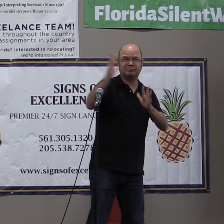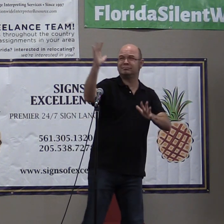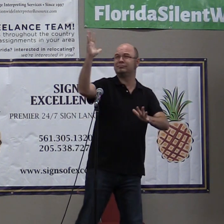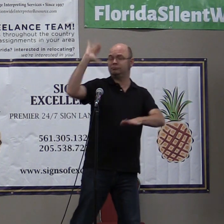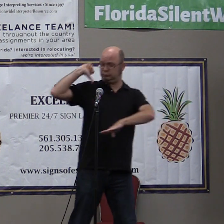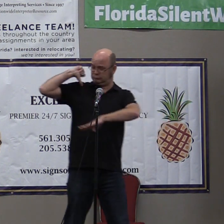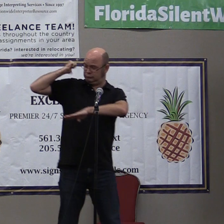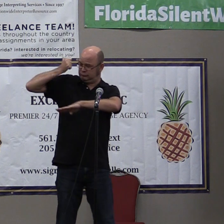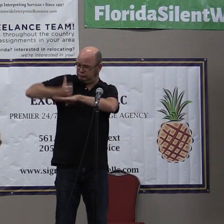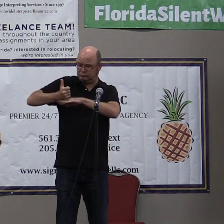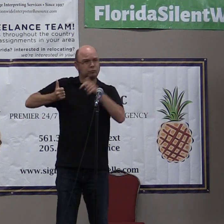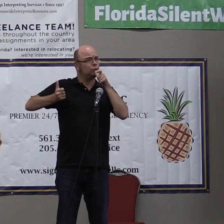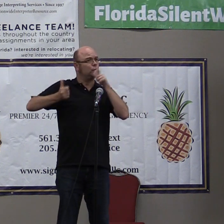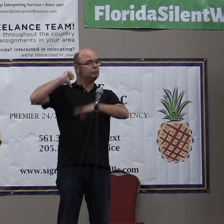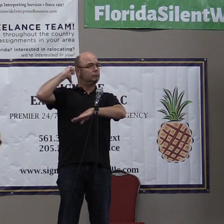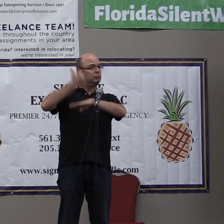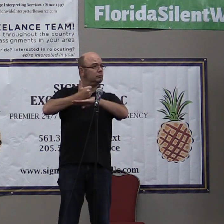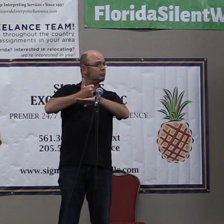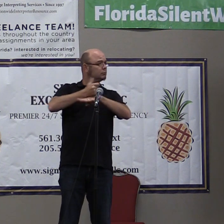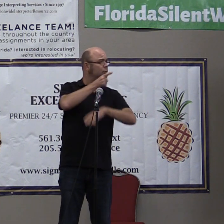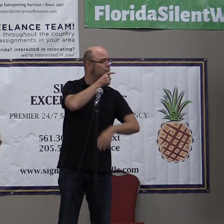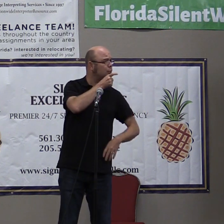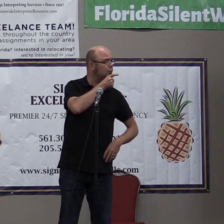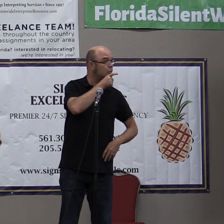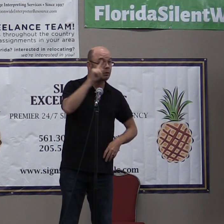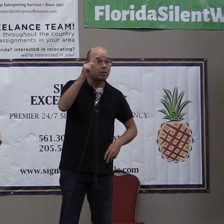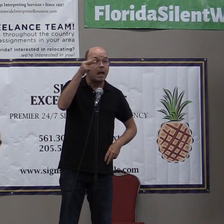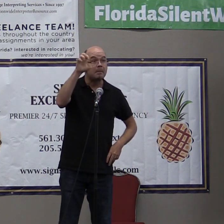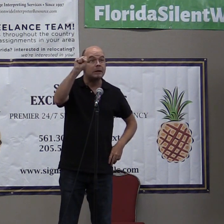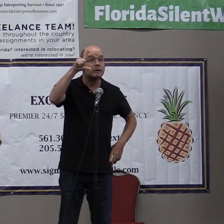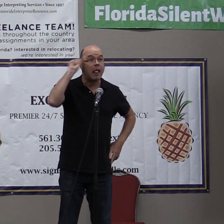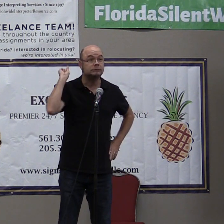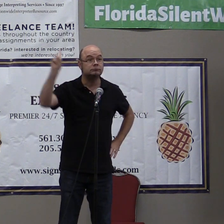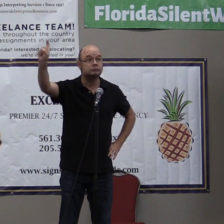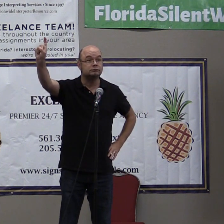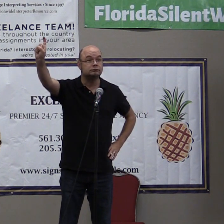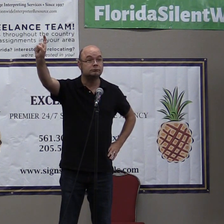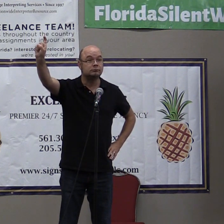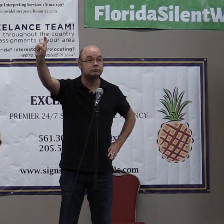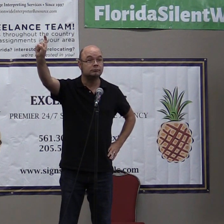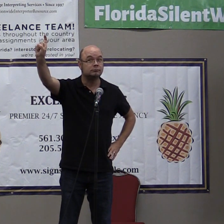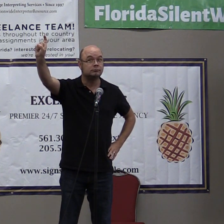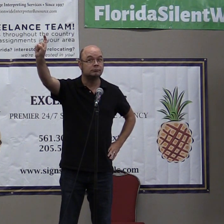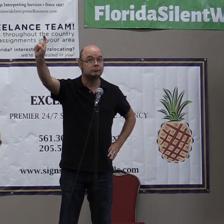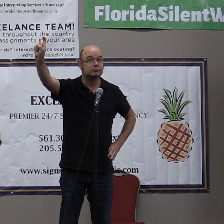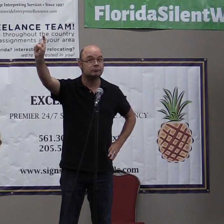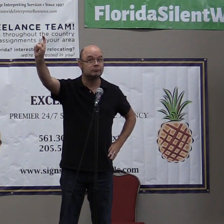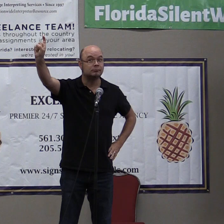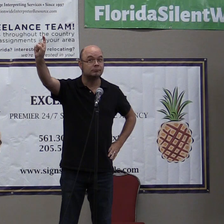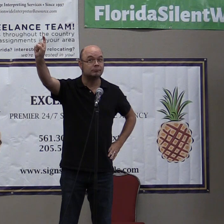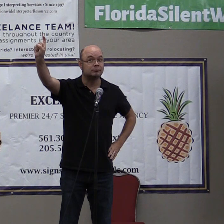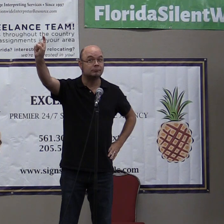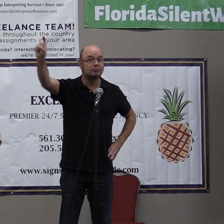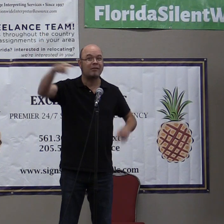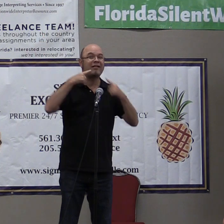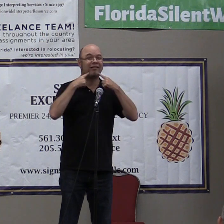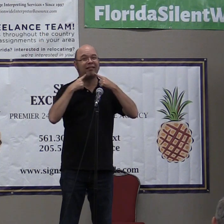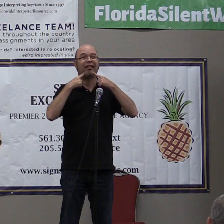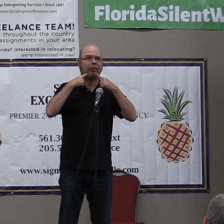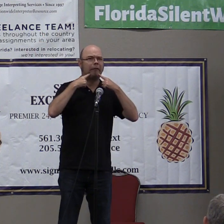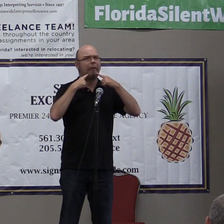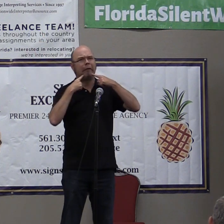Gallaudet University? Who established that? Thomas Gallaudet? Is that the answer?